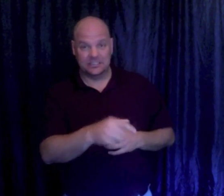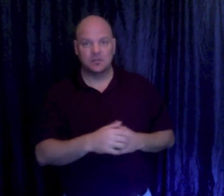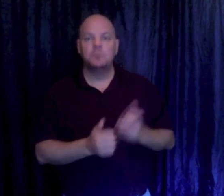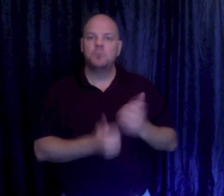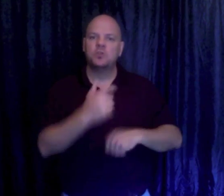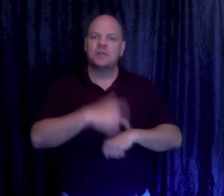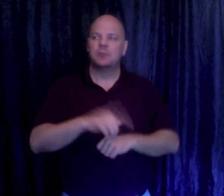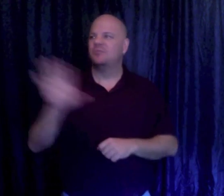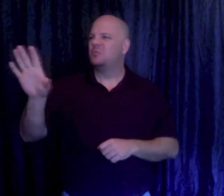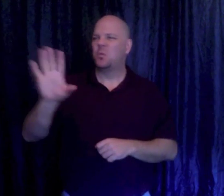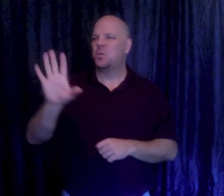the